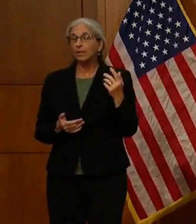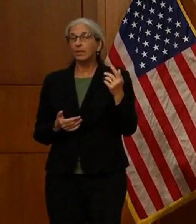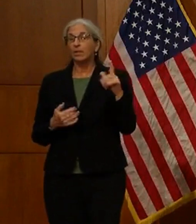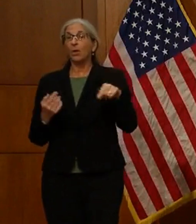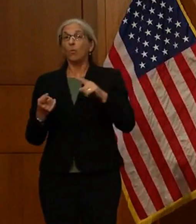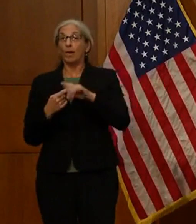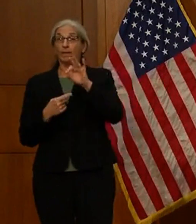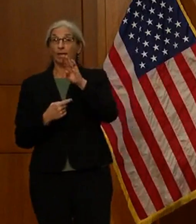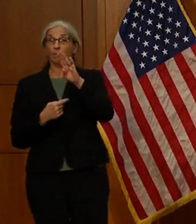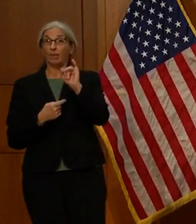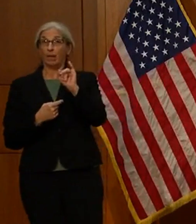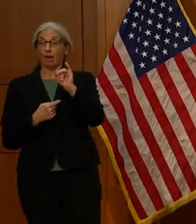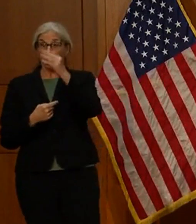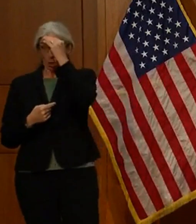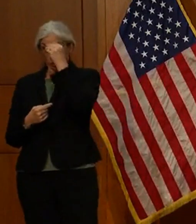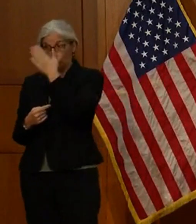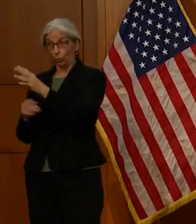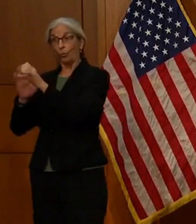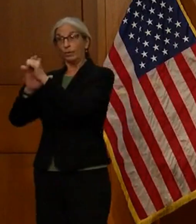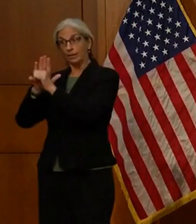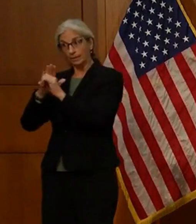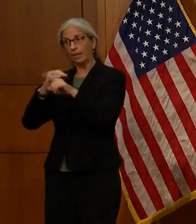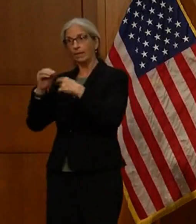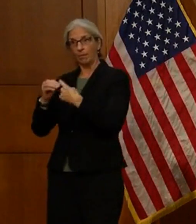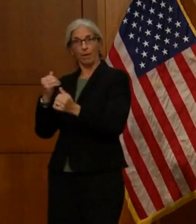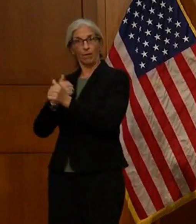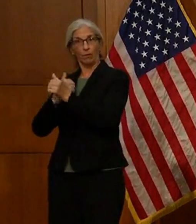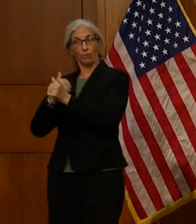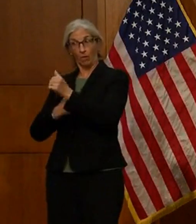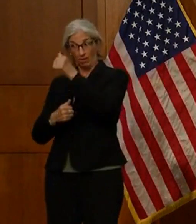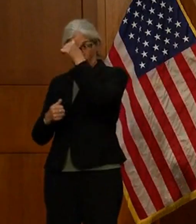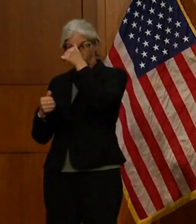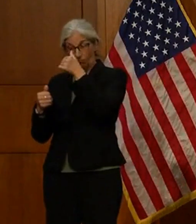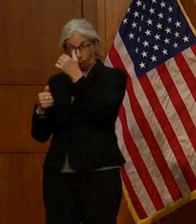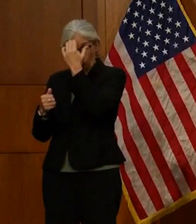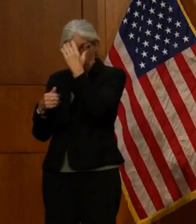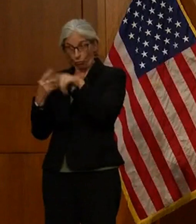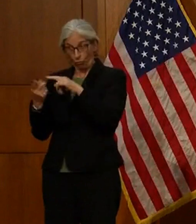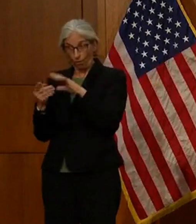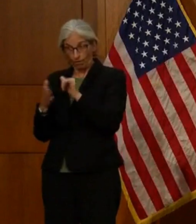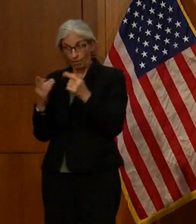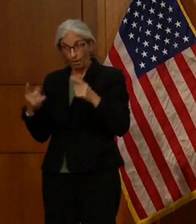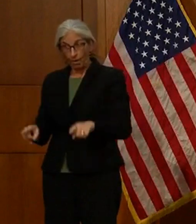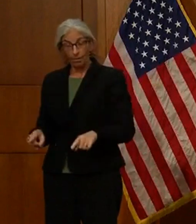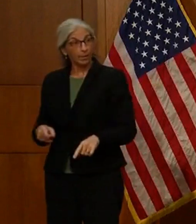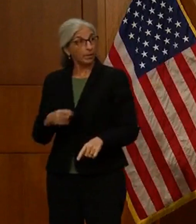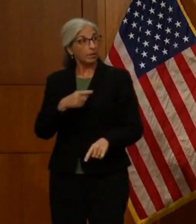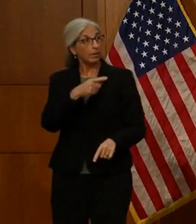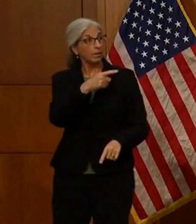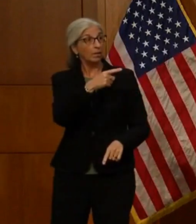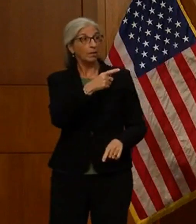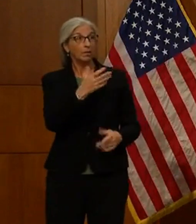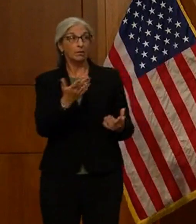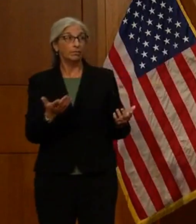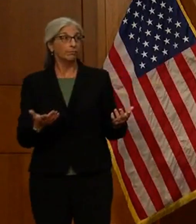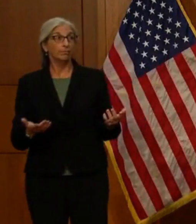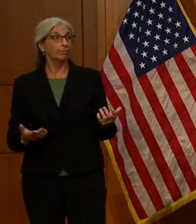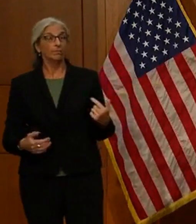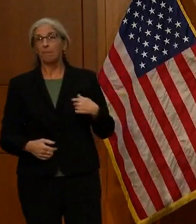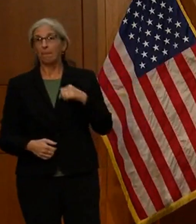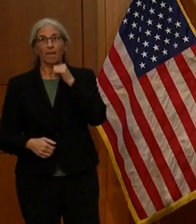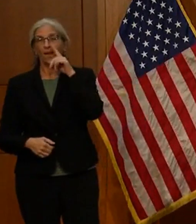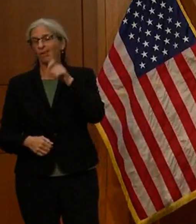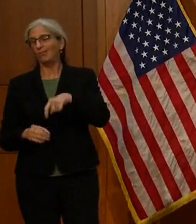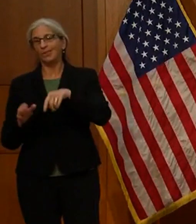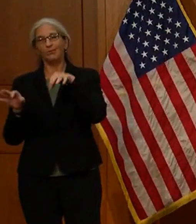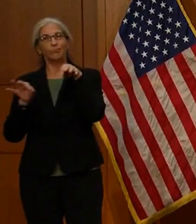the FBI notified the state of the threat. Do you know why that was, and can anyone Again, Mel, I don't need to get into